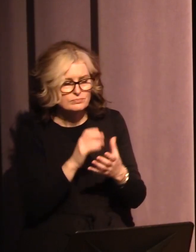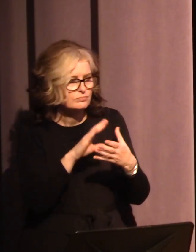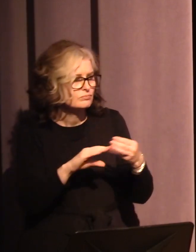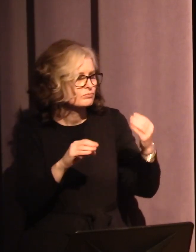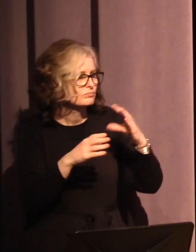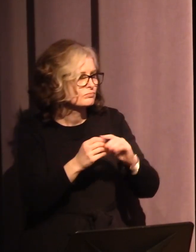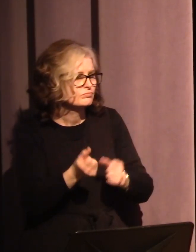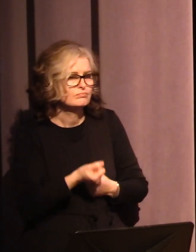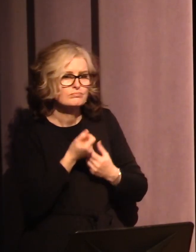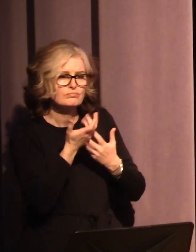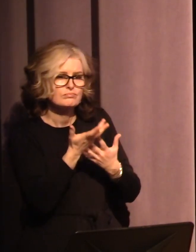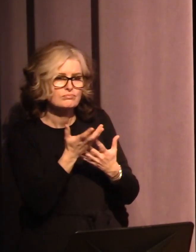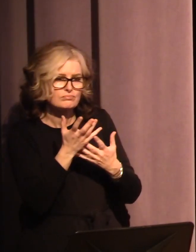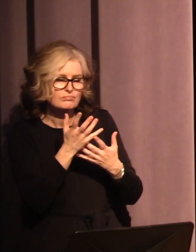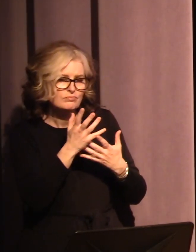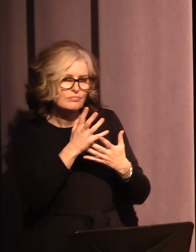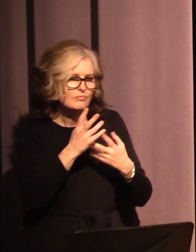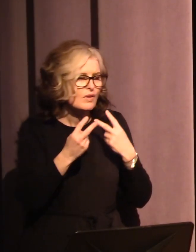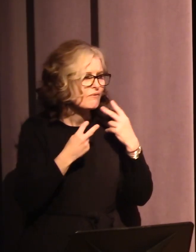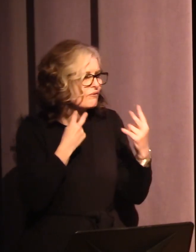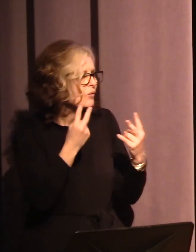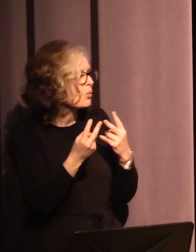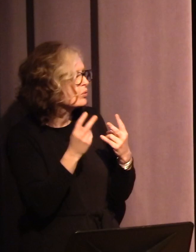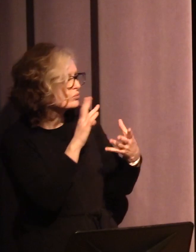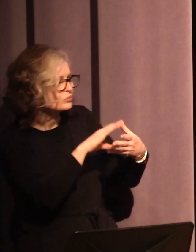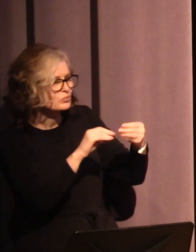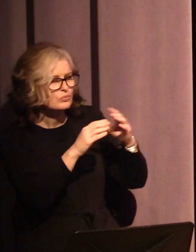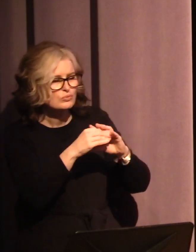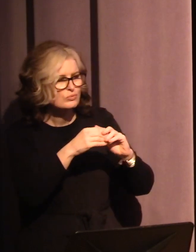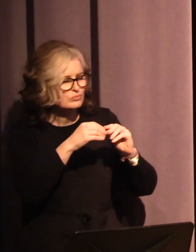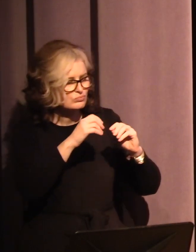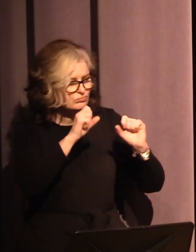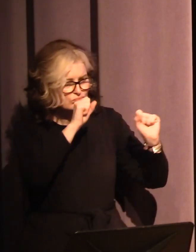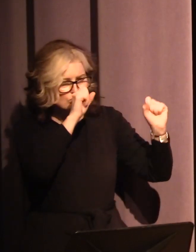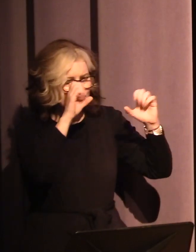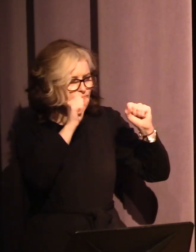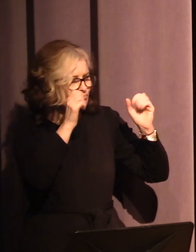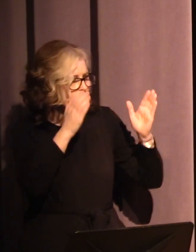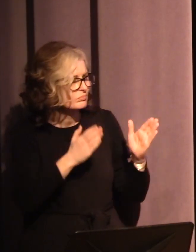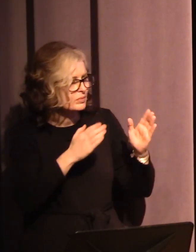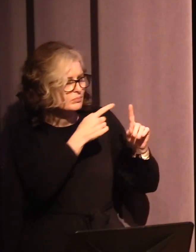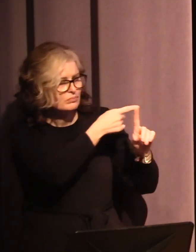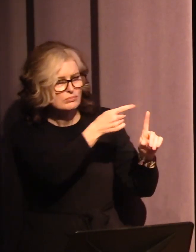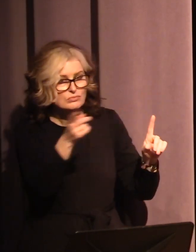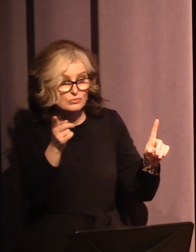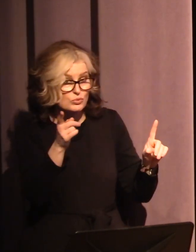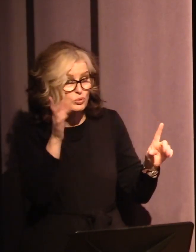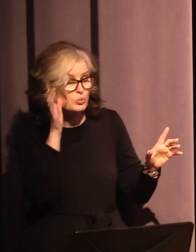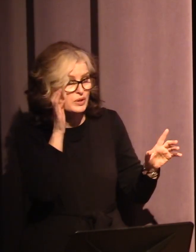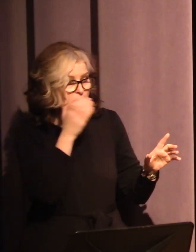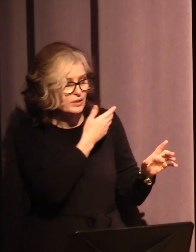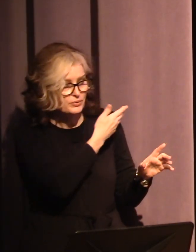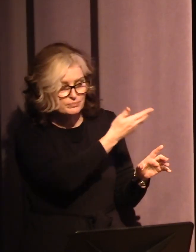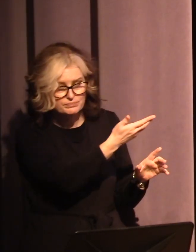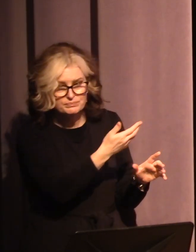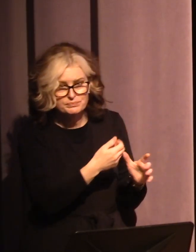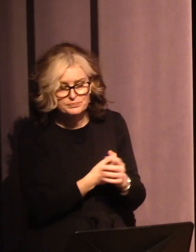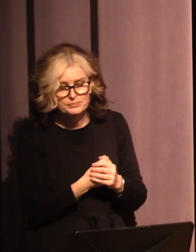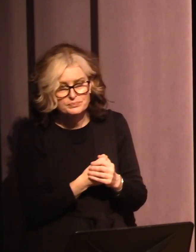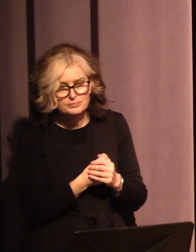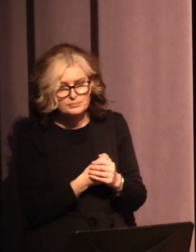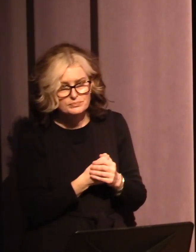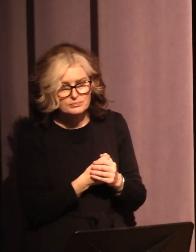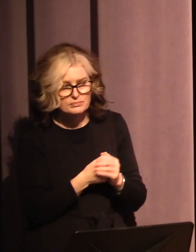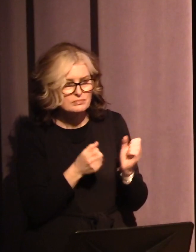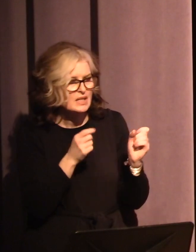Storytelling that captures the voices and the stories of remarkable people from whom we are about to hear.